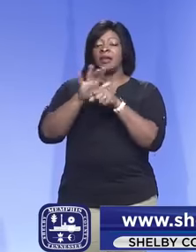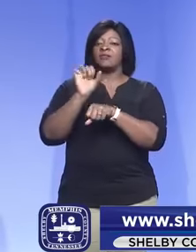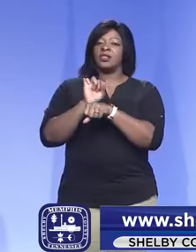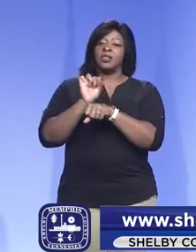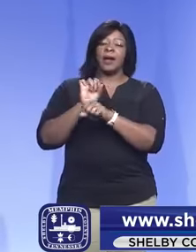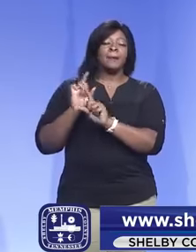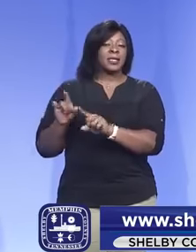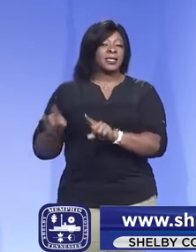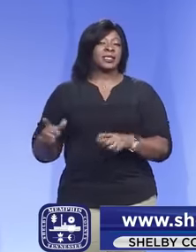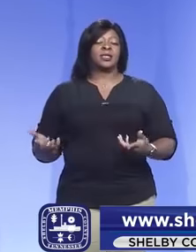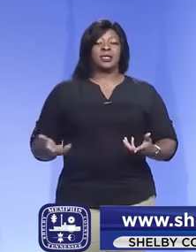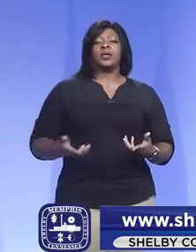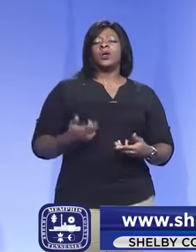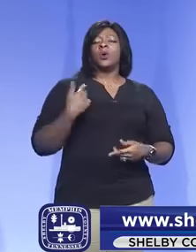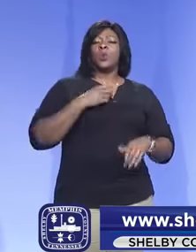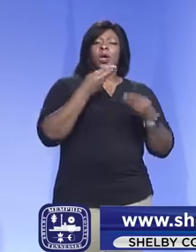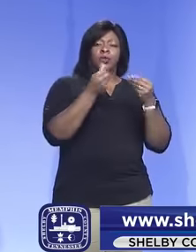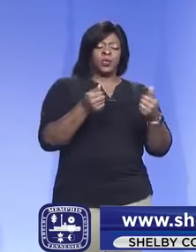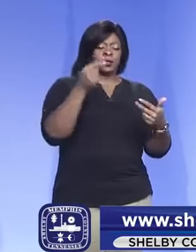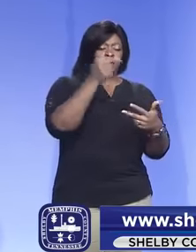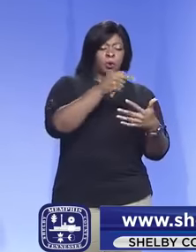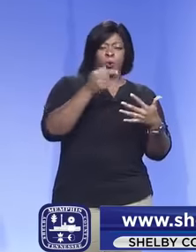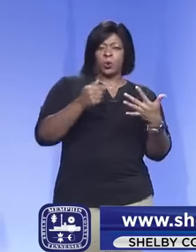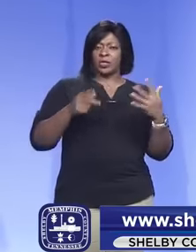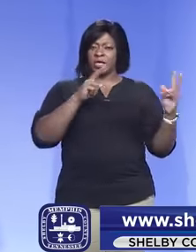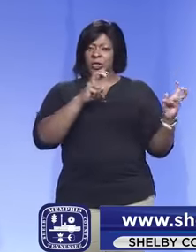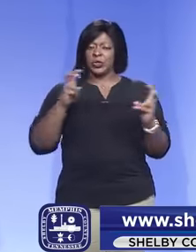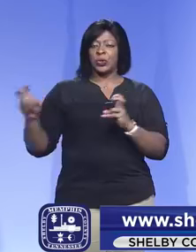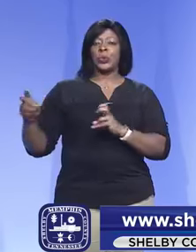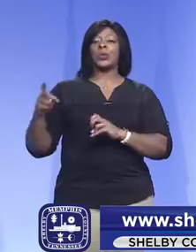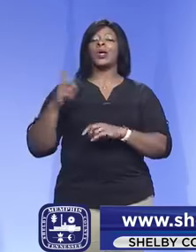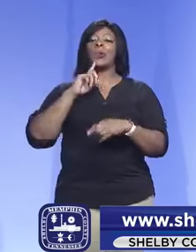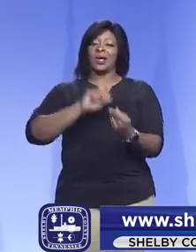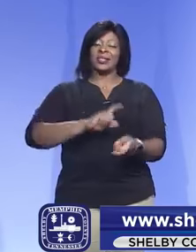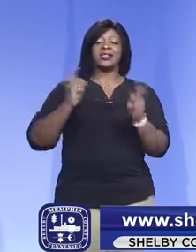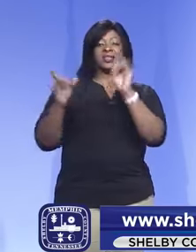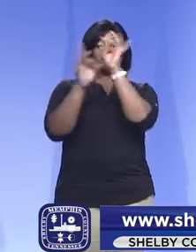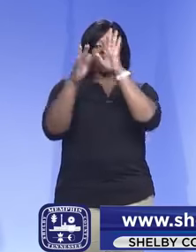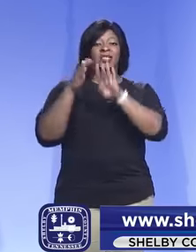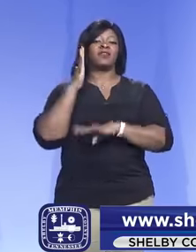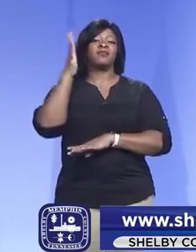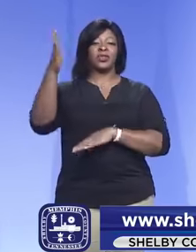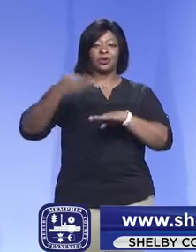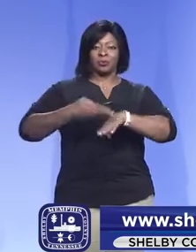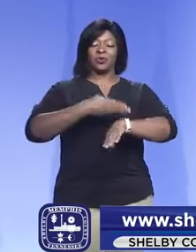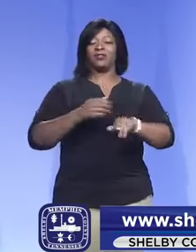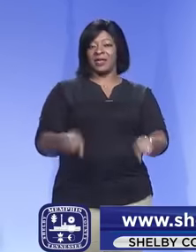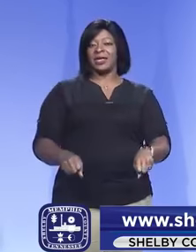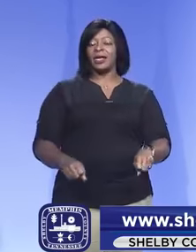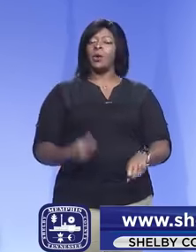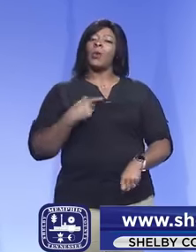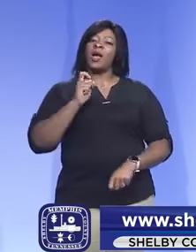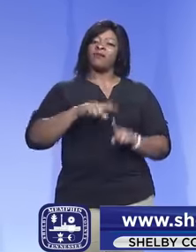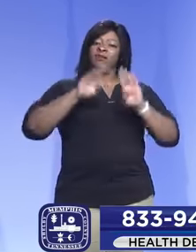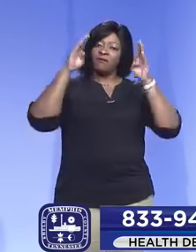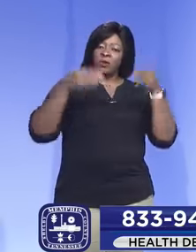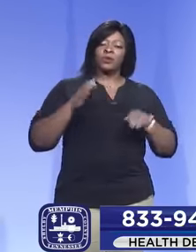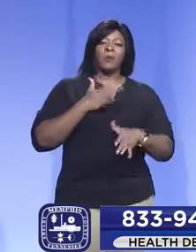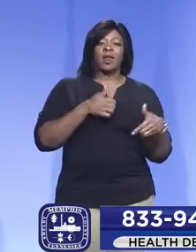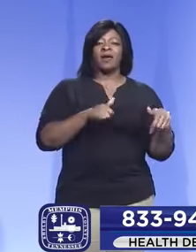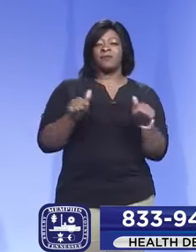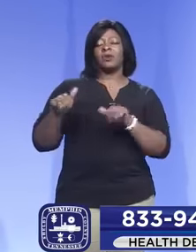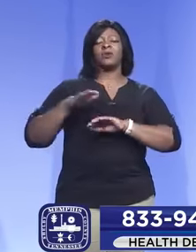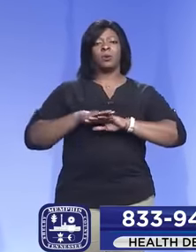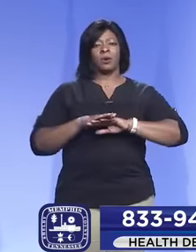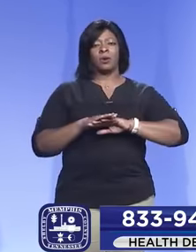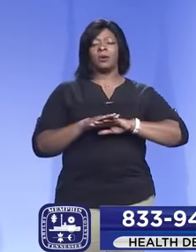attainment. So if we address those root causes, we ultimately impact violence. But we also have to focus our efforts